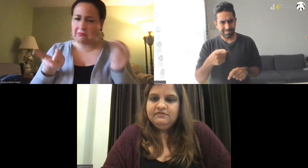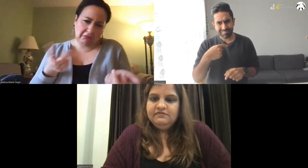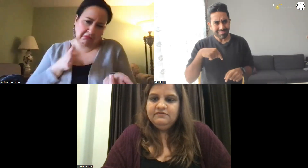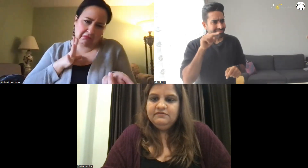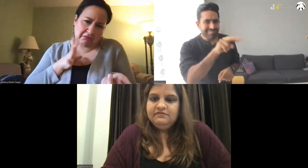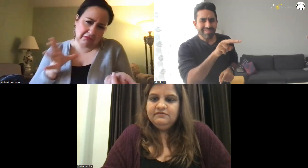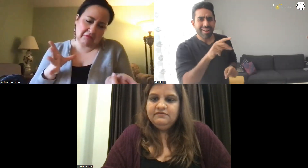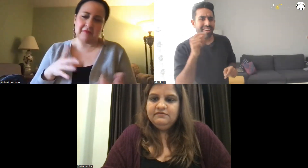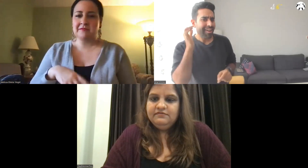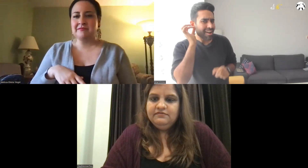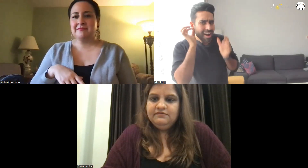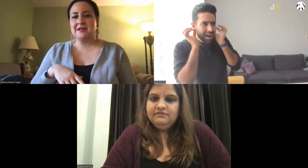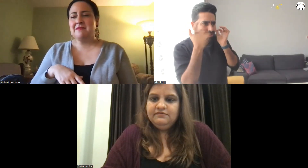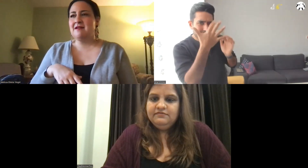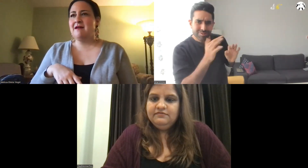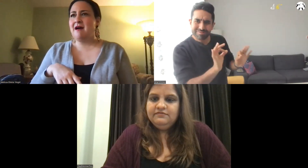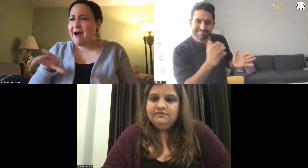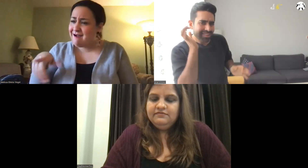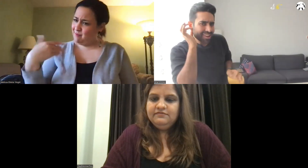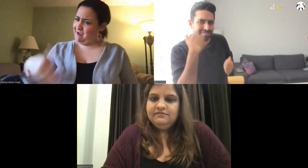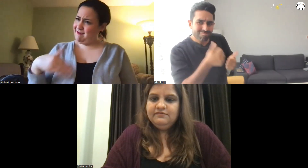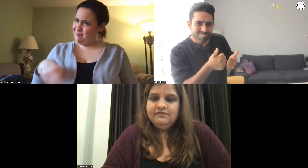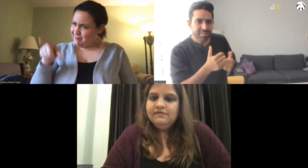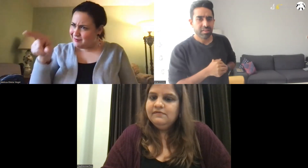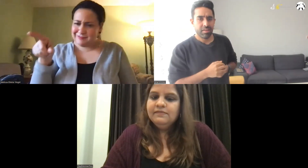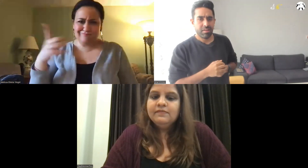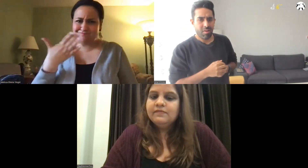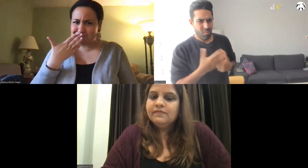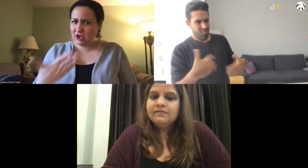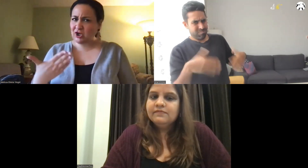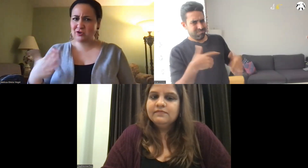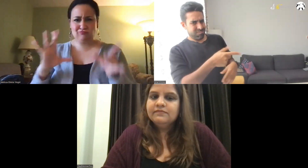You can say, "I love your earrings," which is fine.